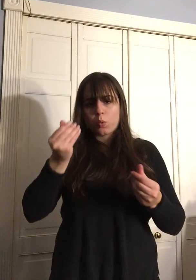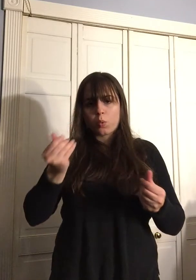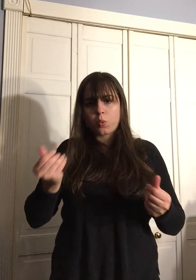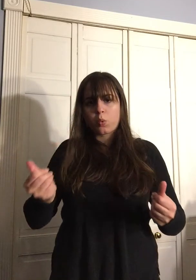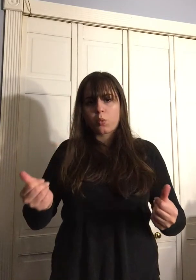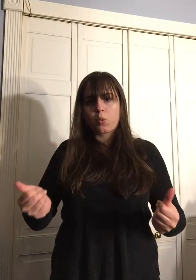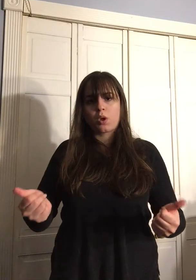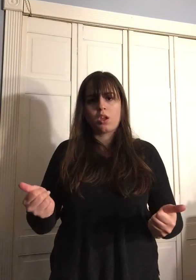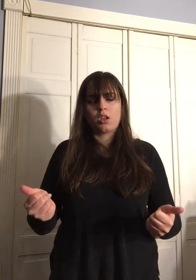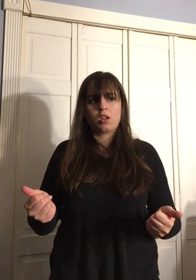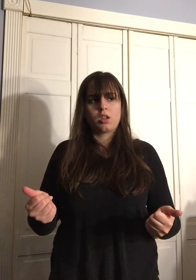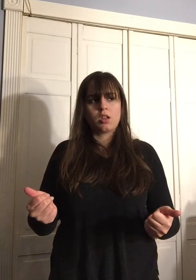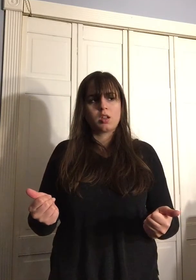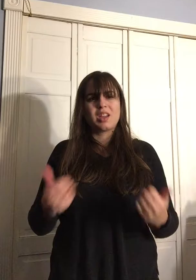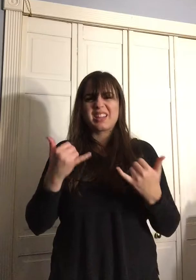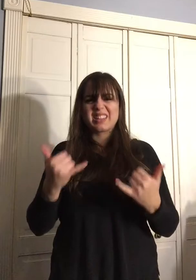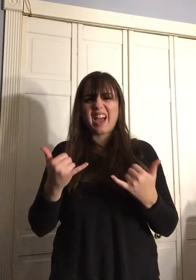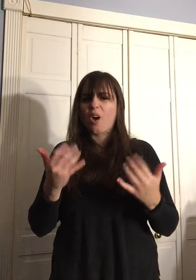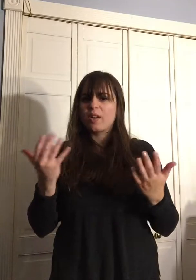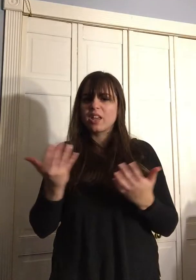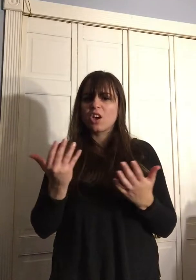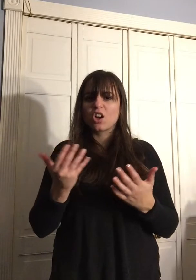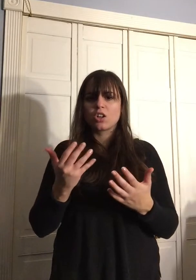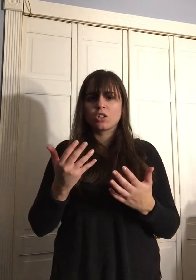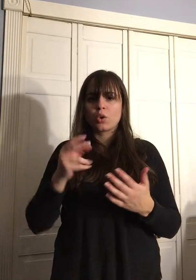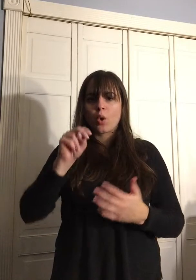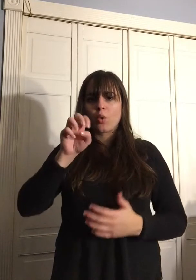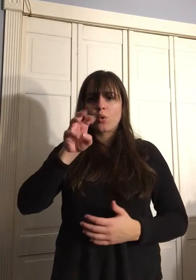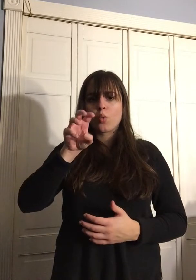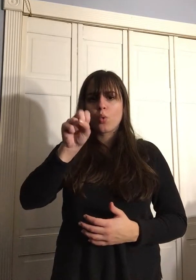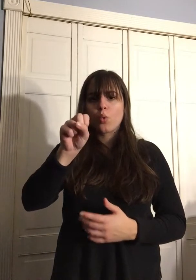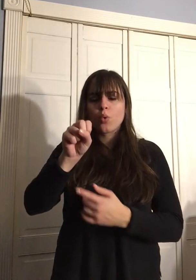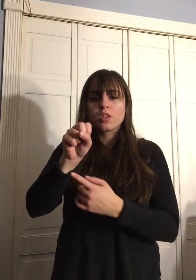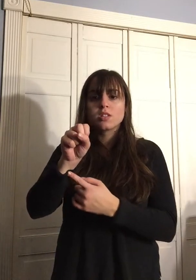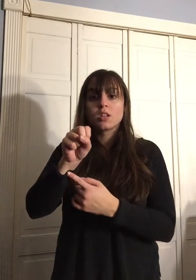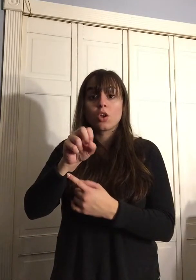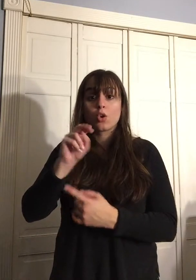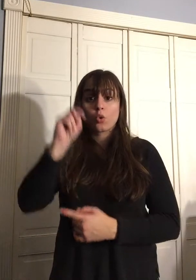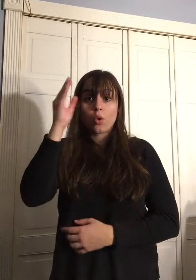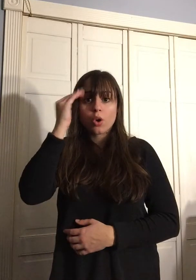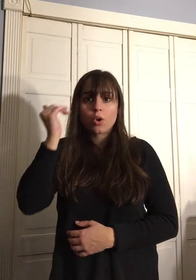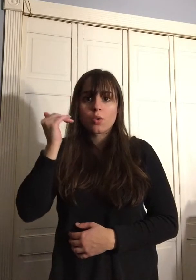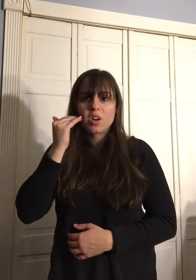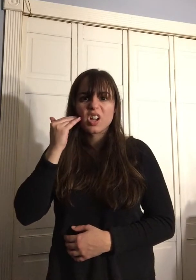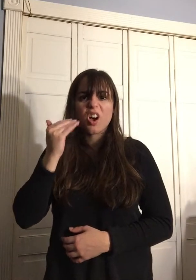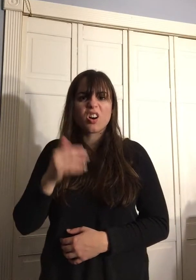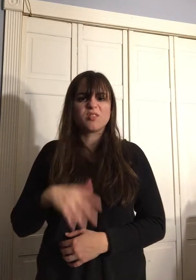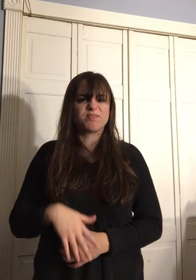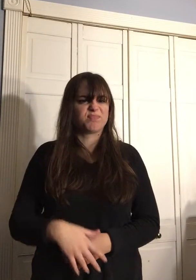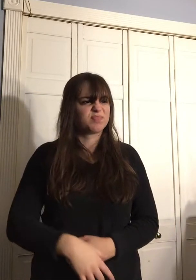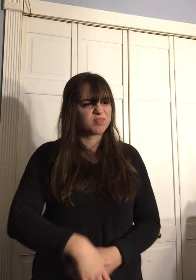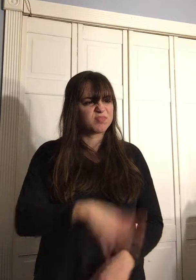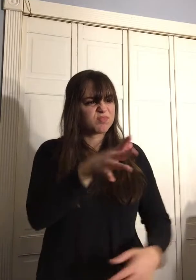The memory of these people has blurred as time has passed. And I'm in this place where I read